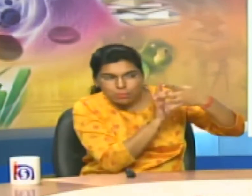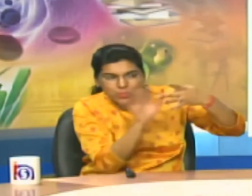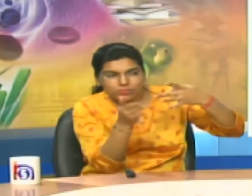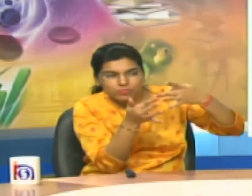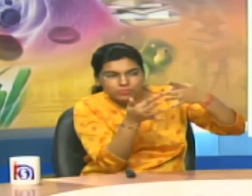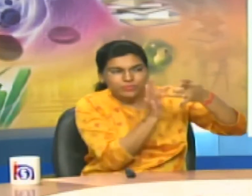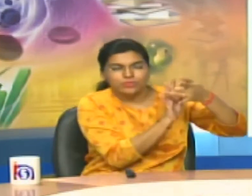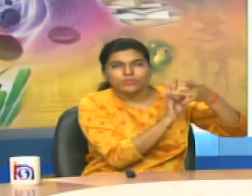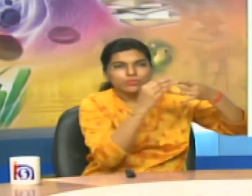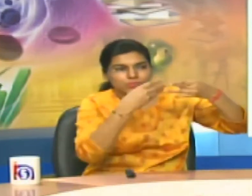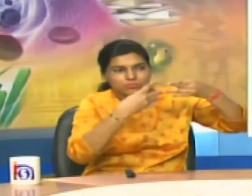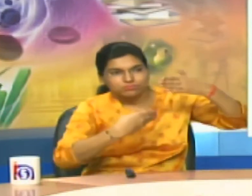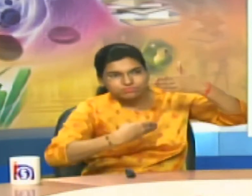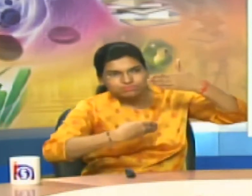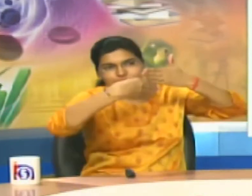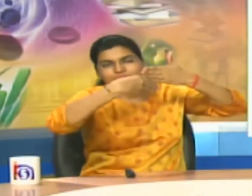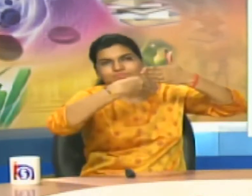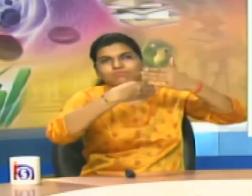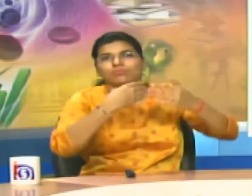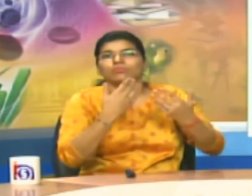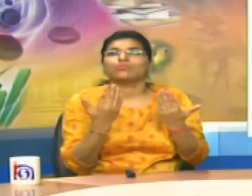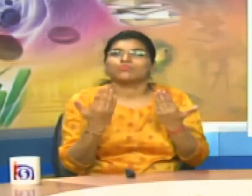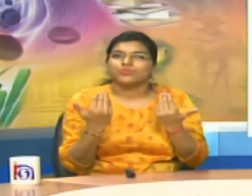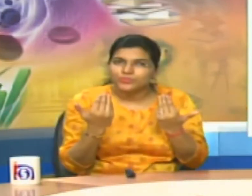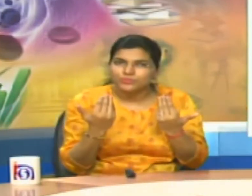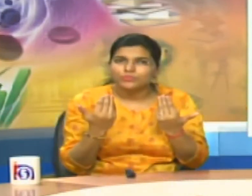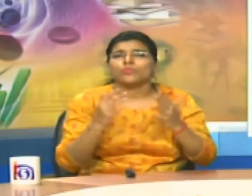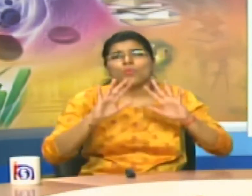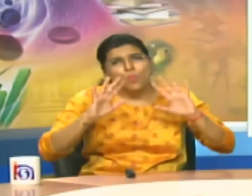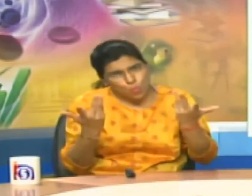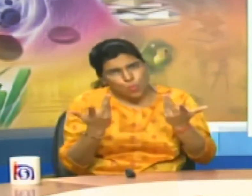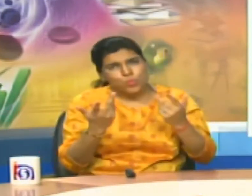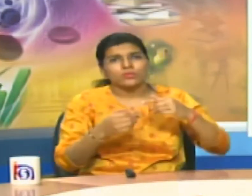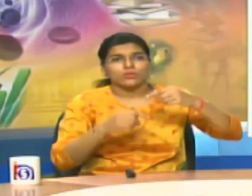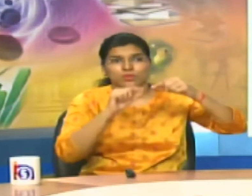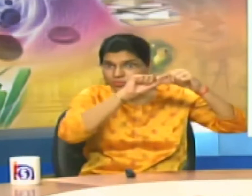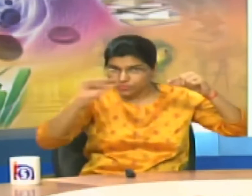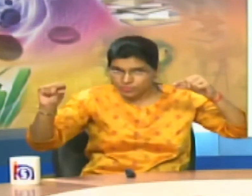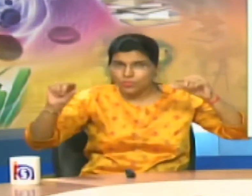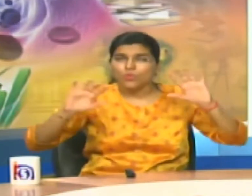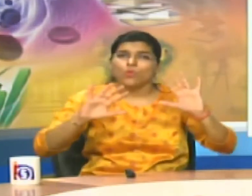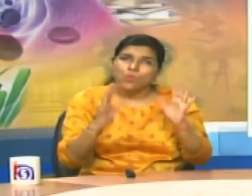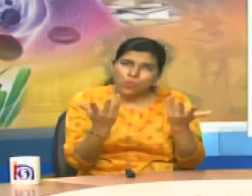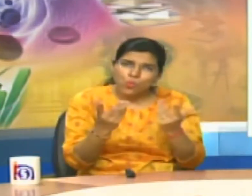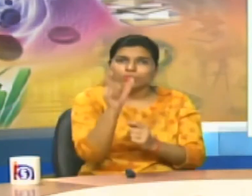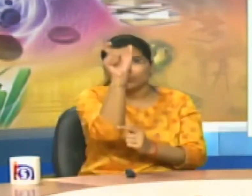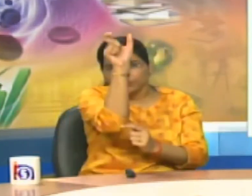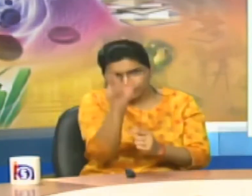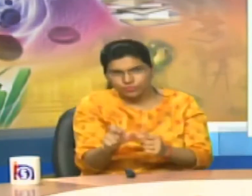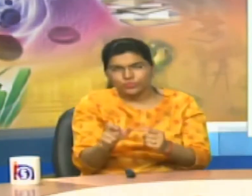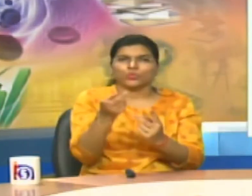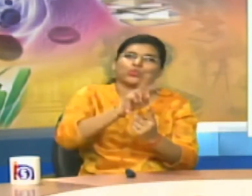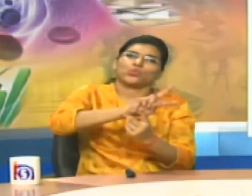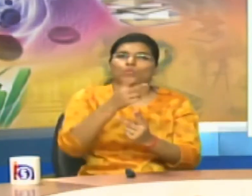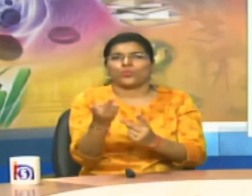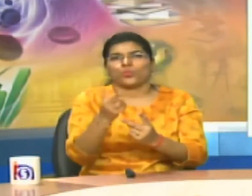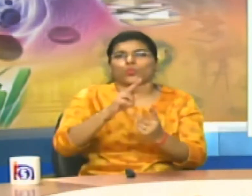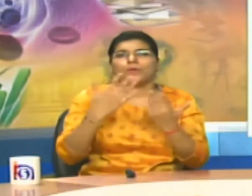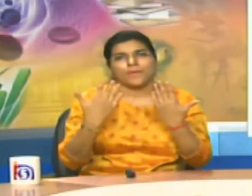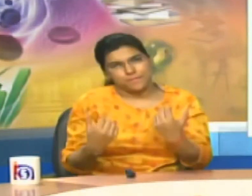In case we put some wrong information, then deleting a cell is possible. Also deleting